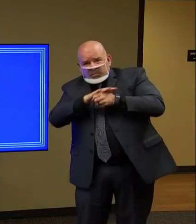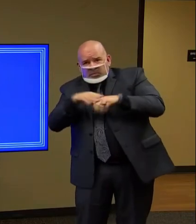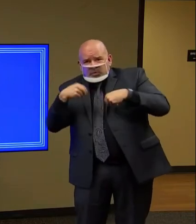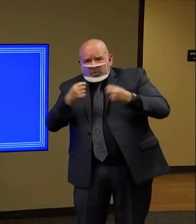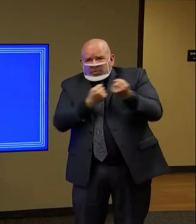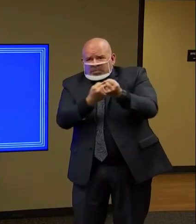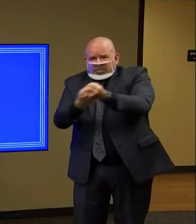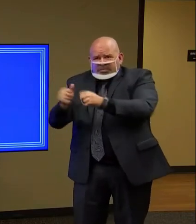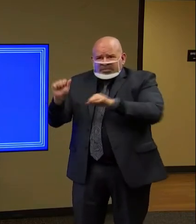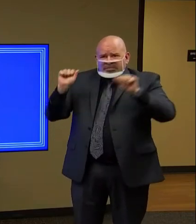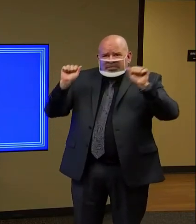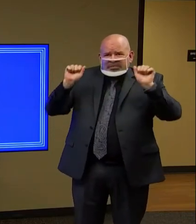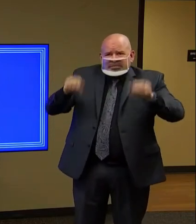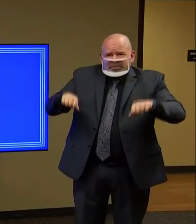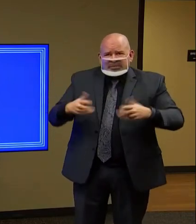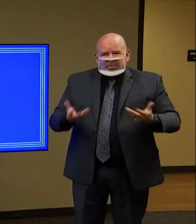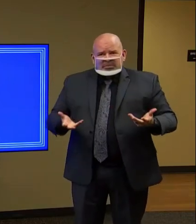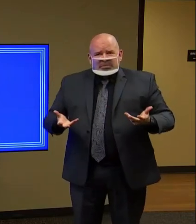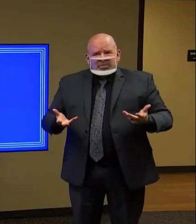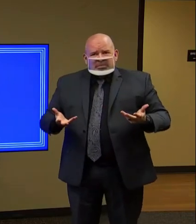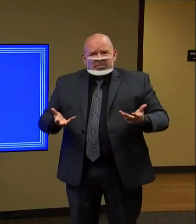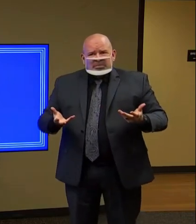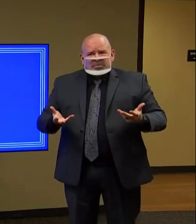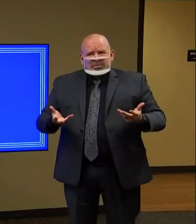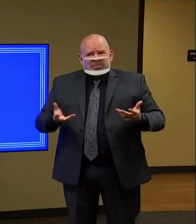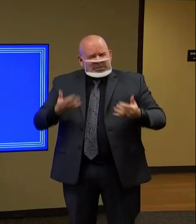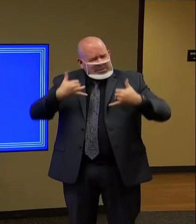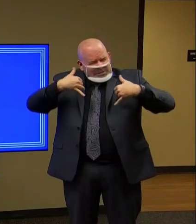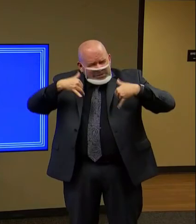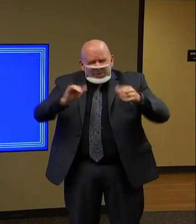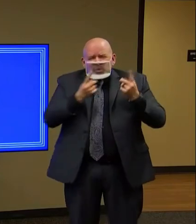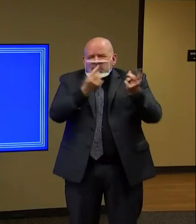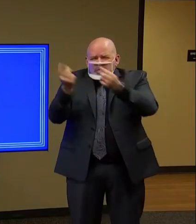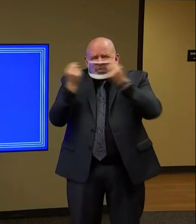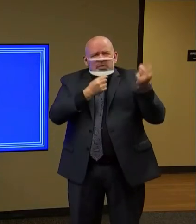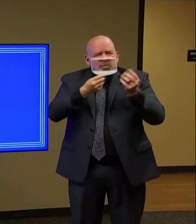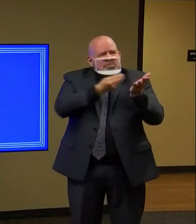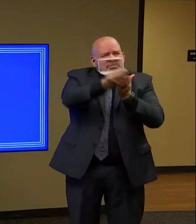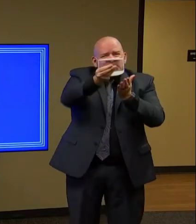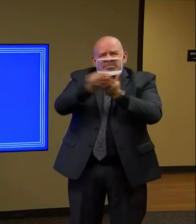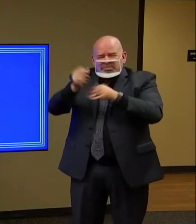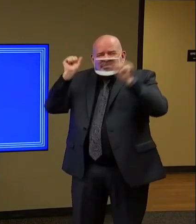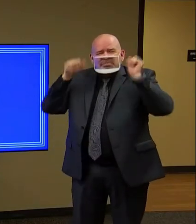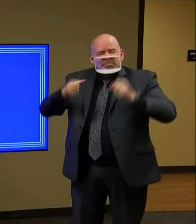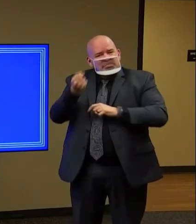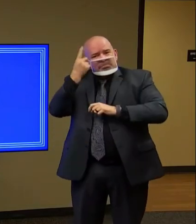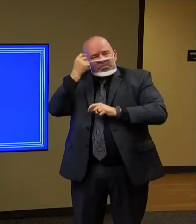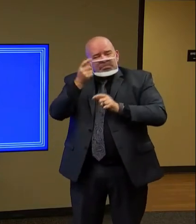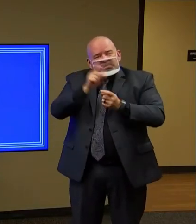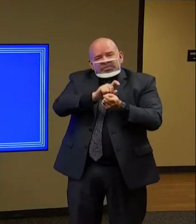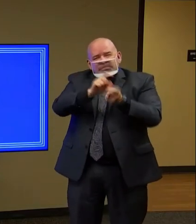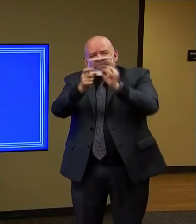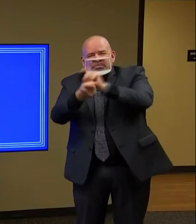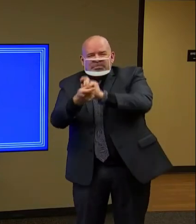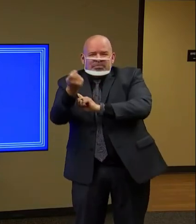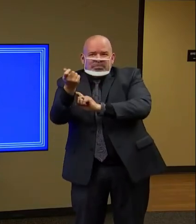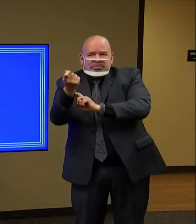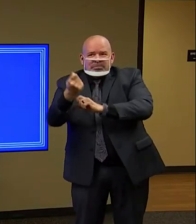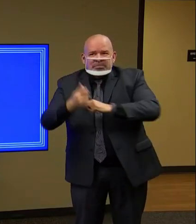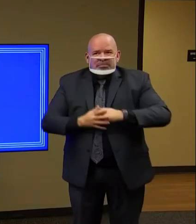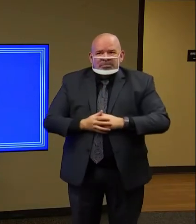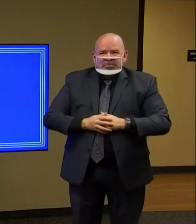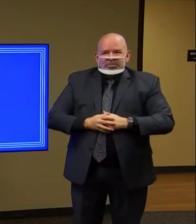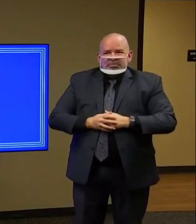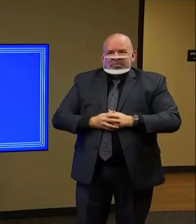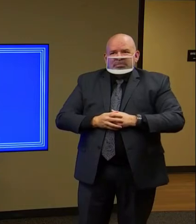curbside. It's also a false choice. I've heard people say, yeah, I hear what the doctors are saying,